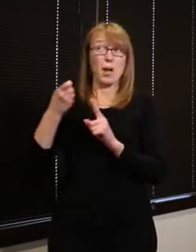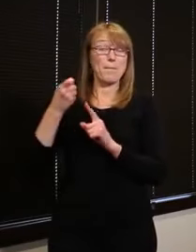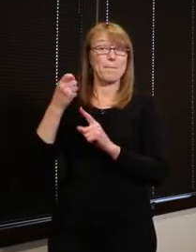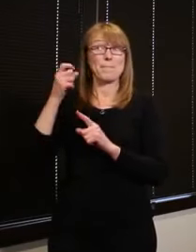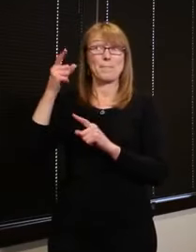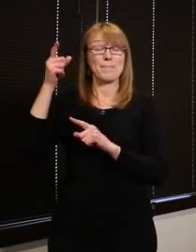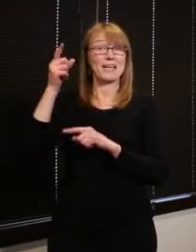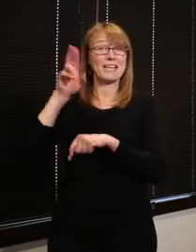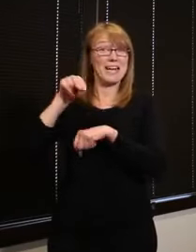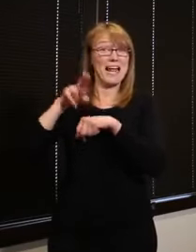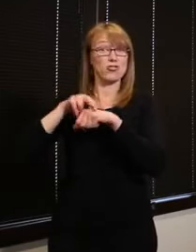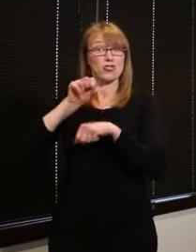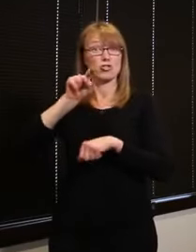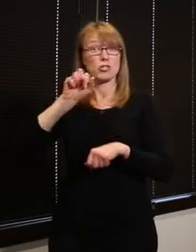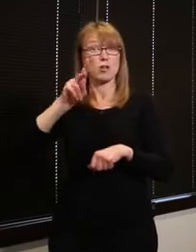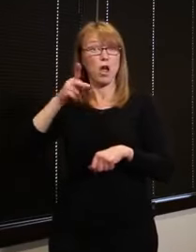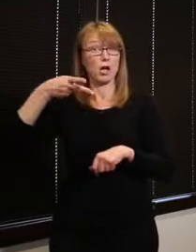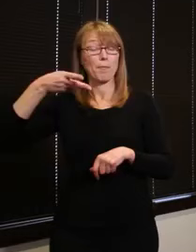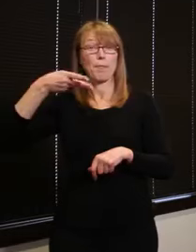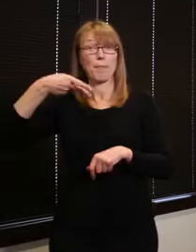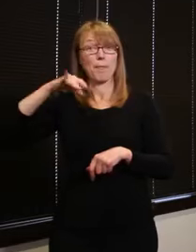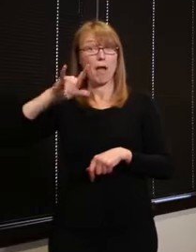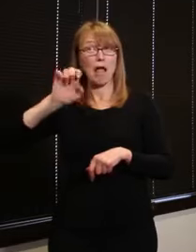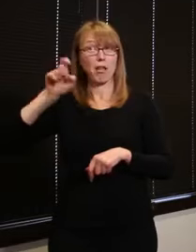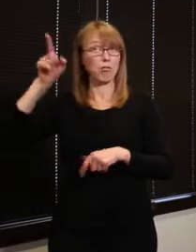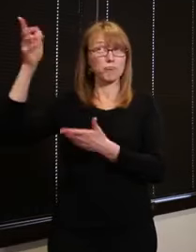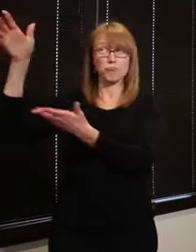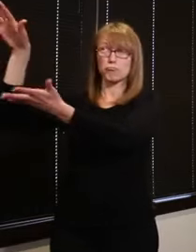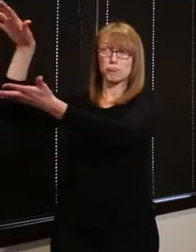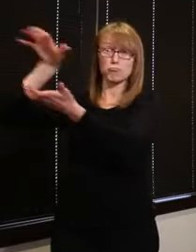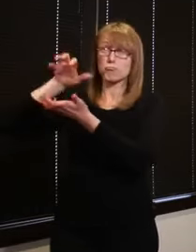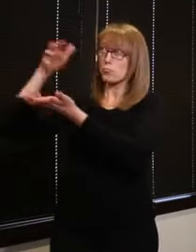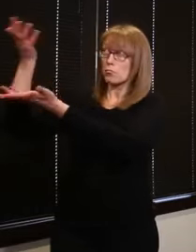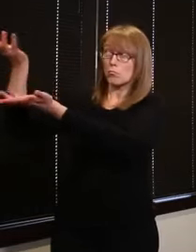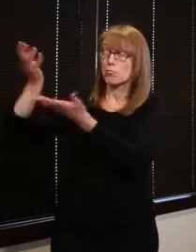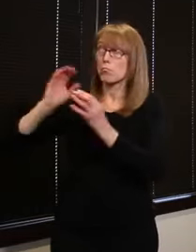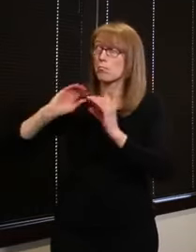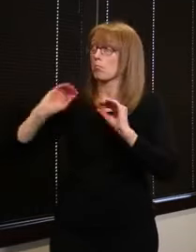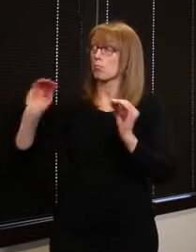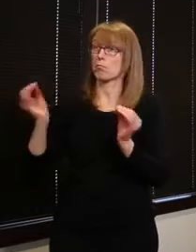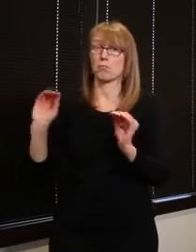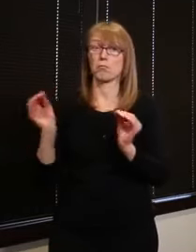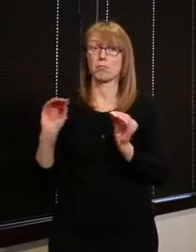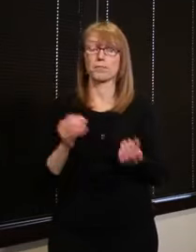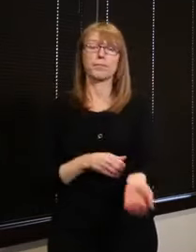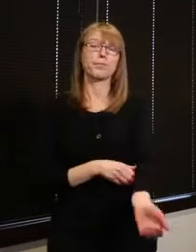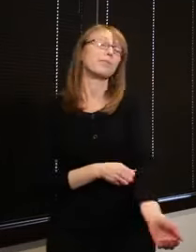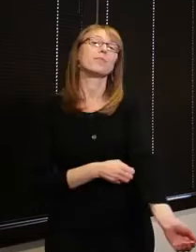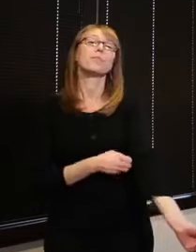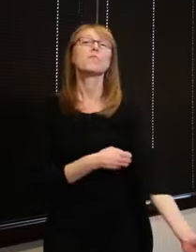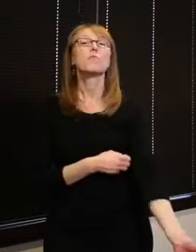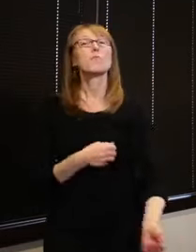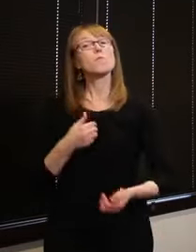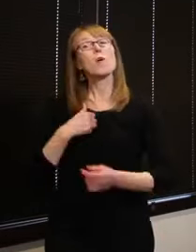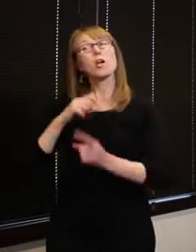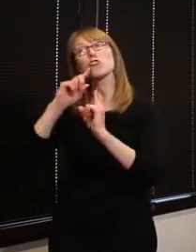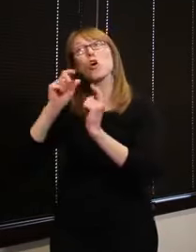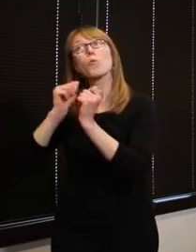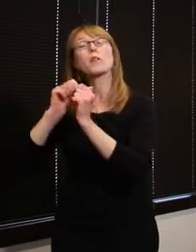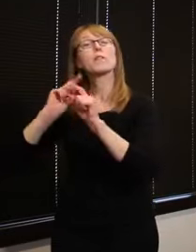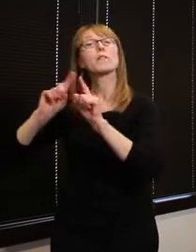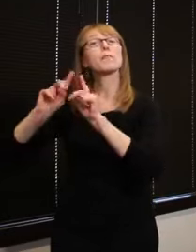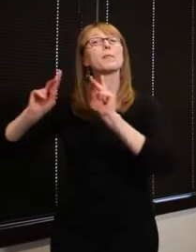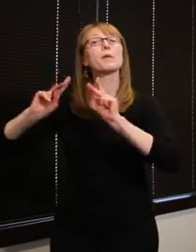been talking with the emergency operations centers, and they ask us if we need any from the SNS.